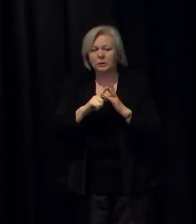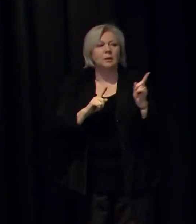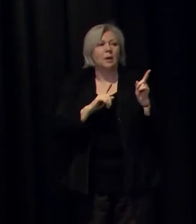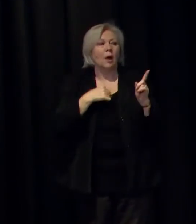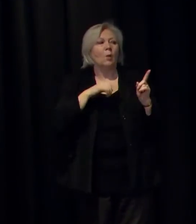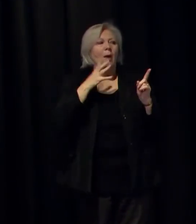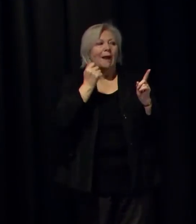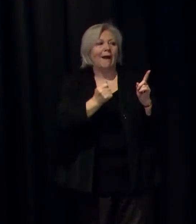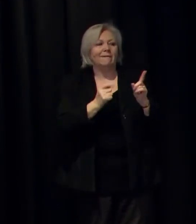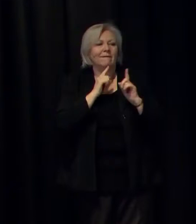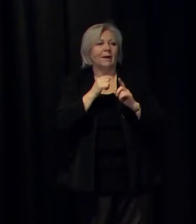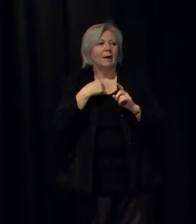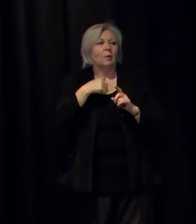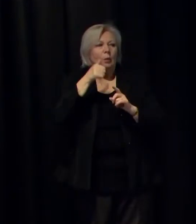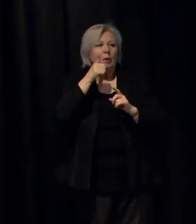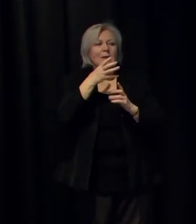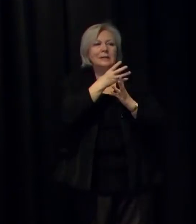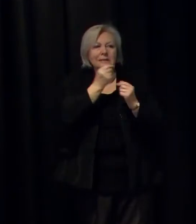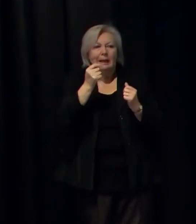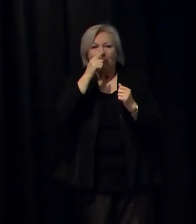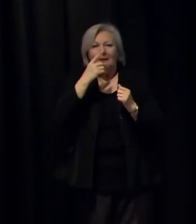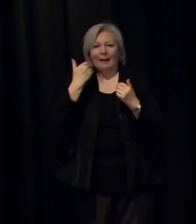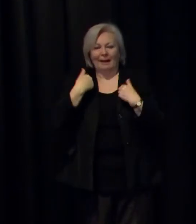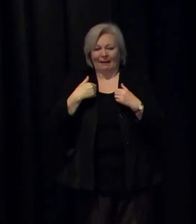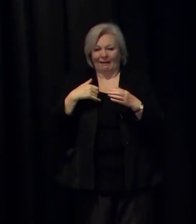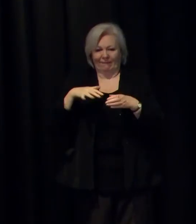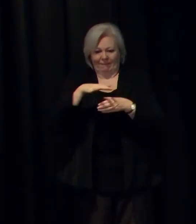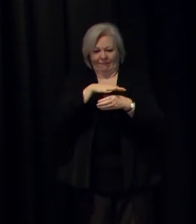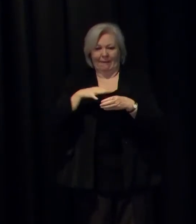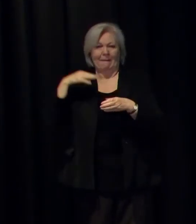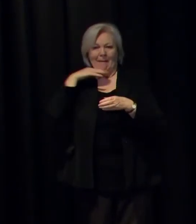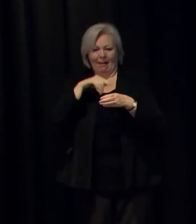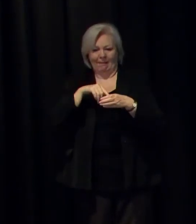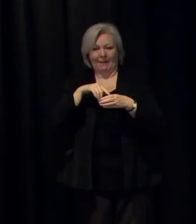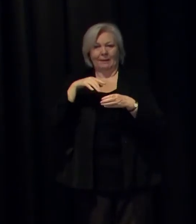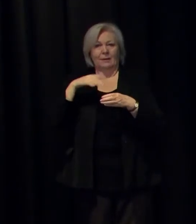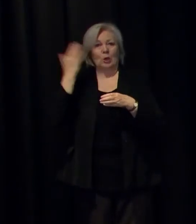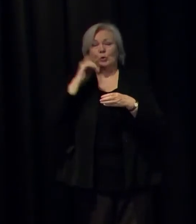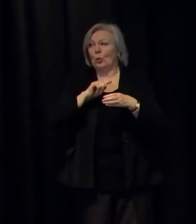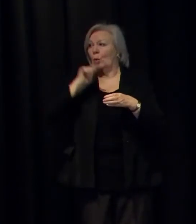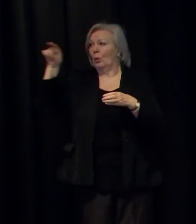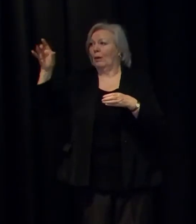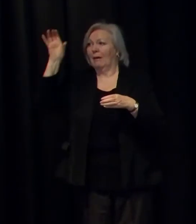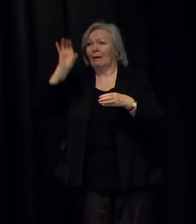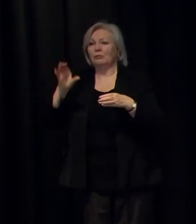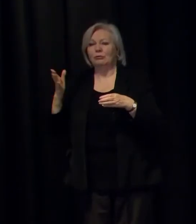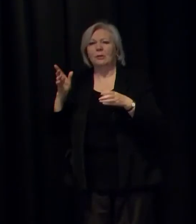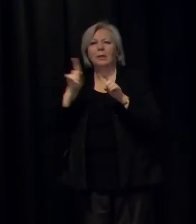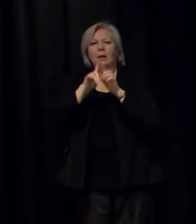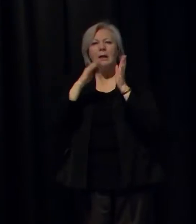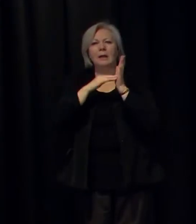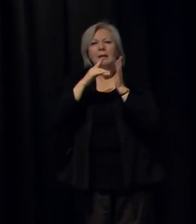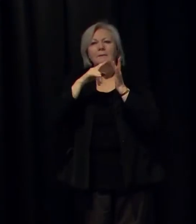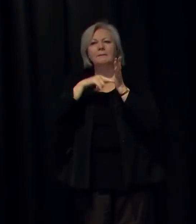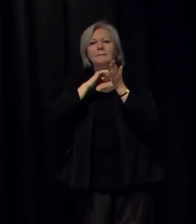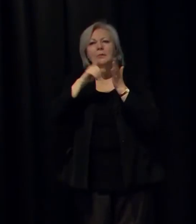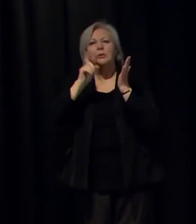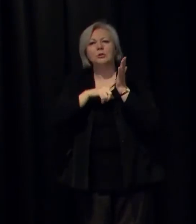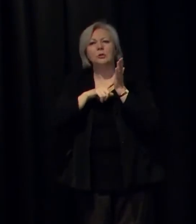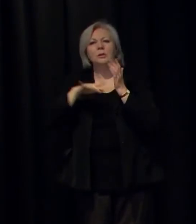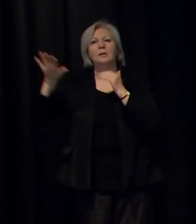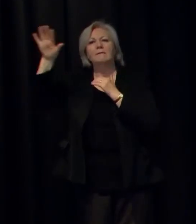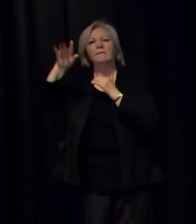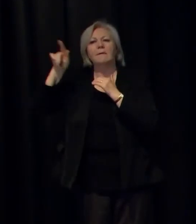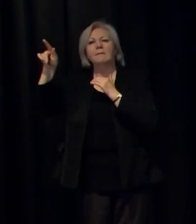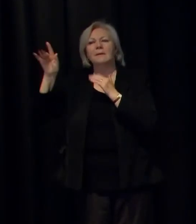for you what we're going to do. We know and understand there are some people, and this has been the case with some of the, for instance, Mitchell Shire being locked down for a period of time,